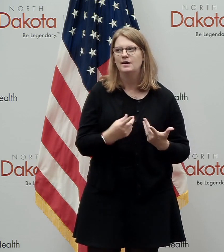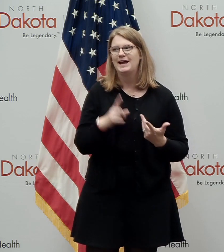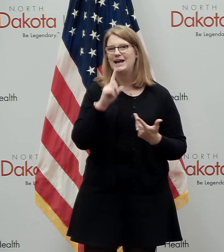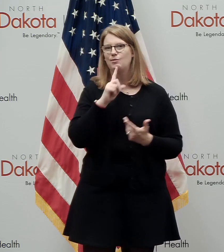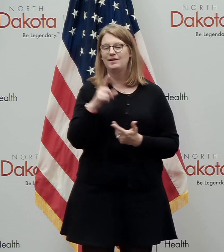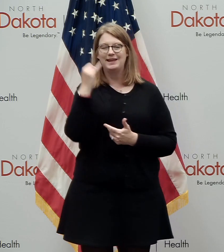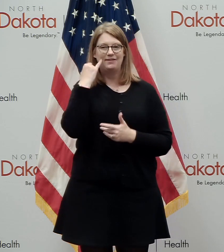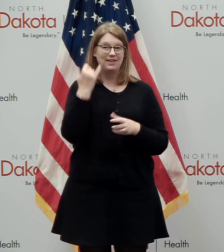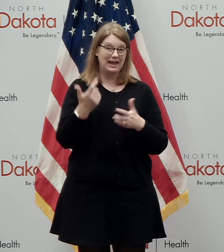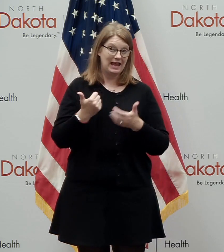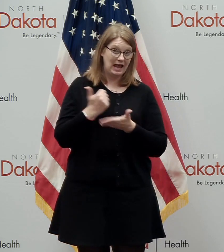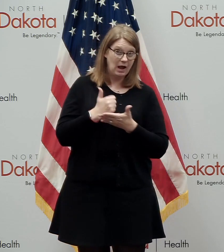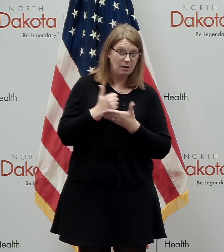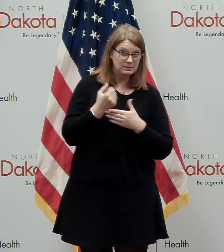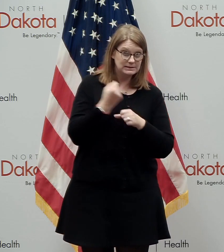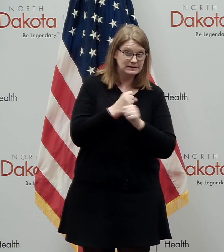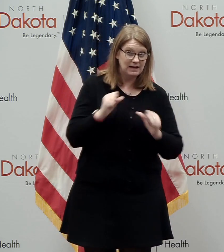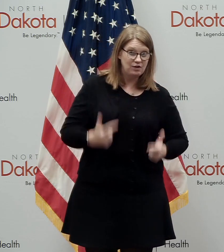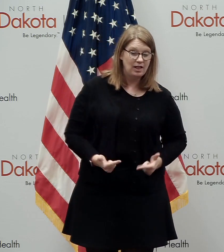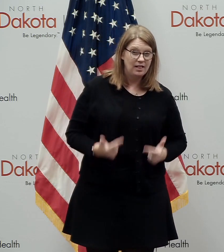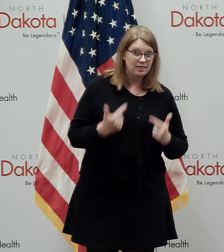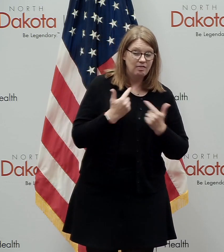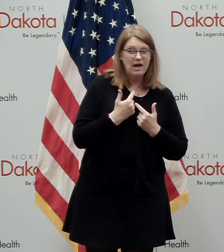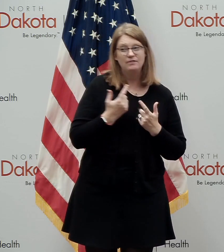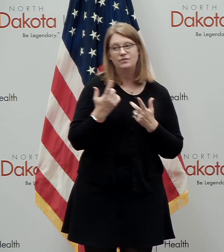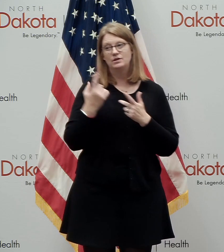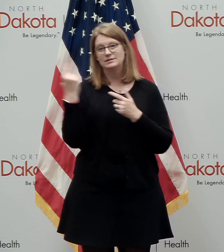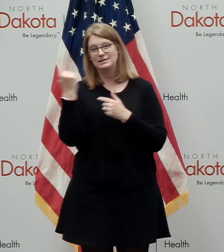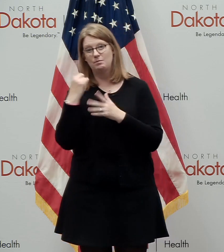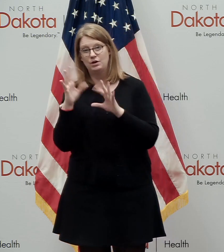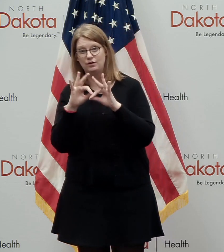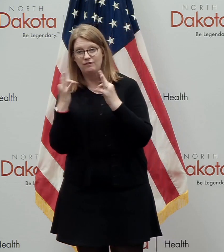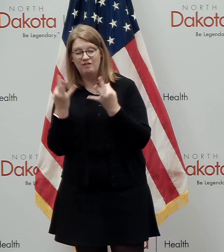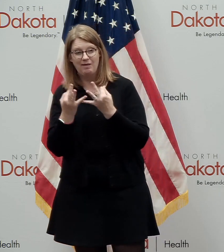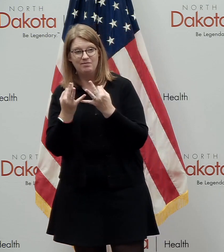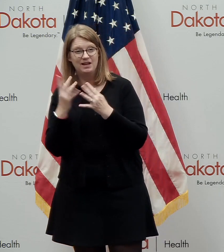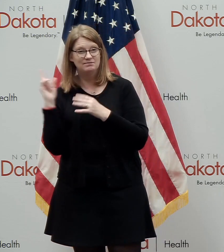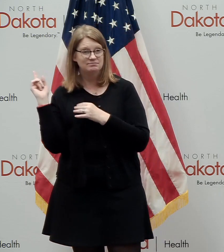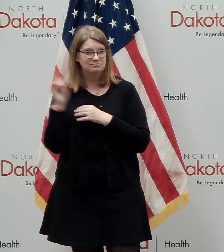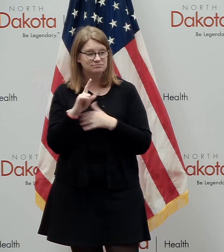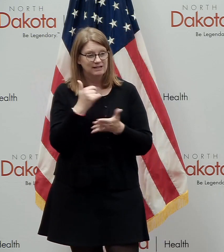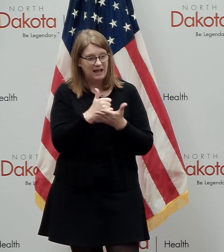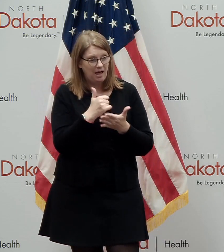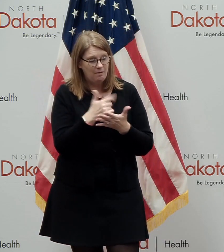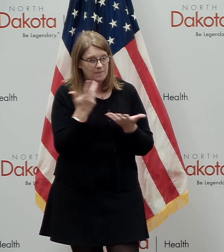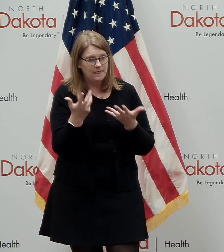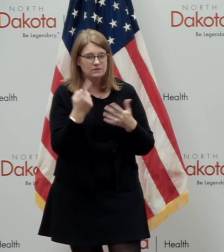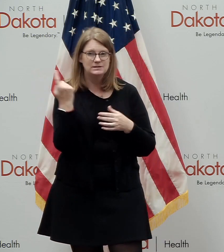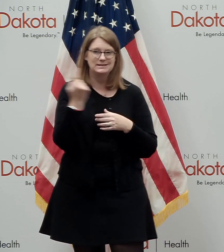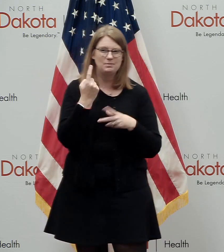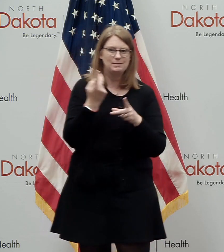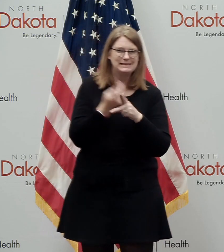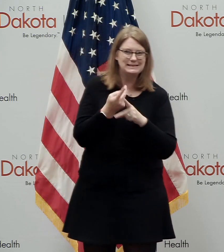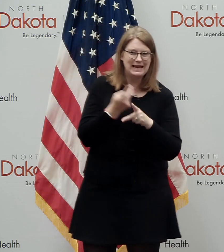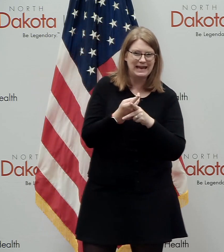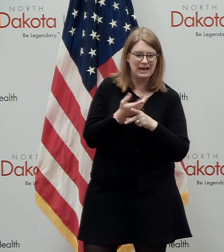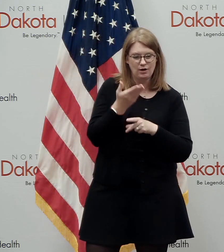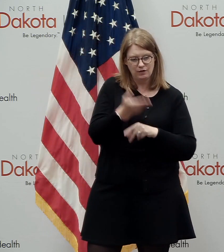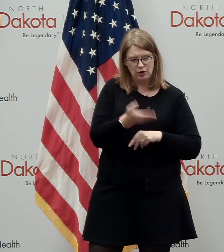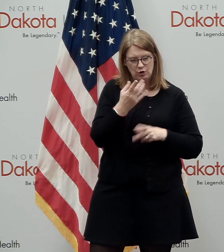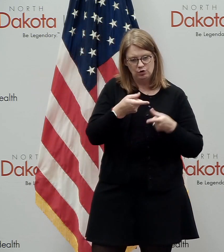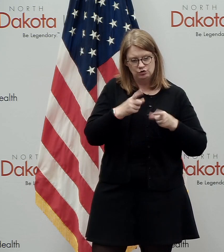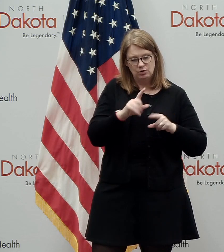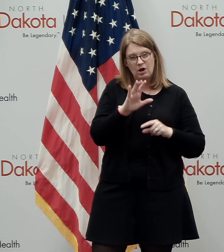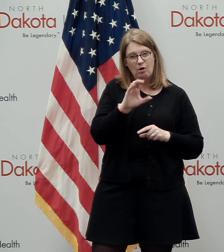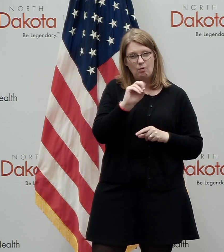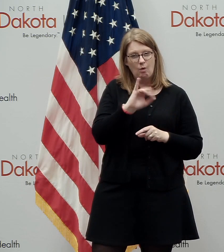whether they helped save your life or affected someone in your family, came to you during a time of need, or someone who's been taking care of you during the time of